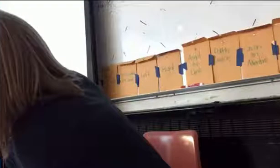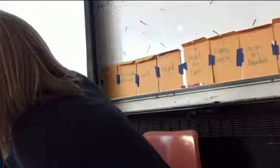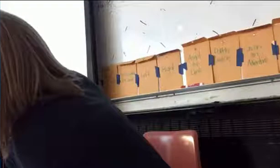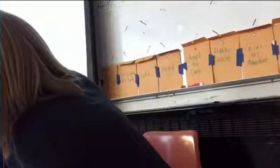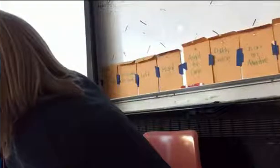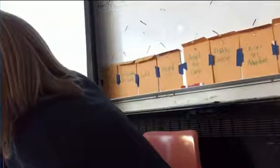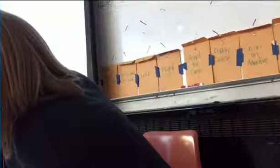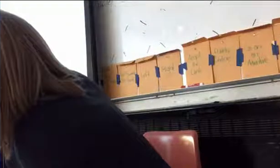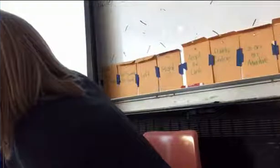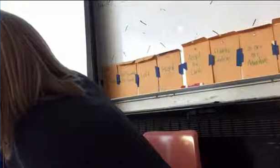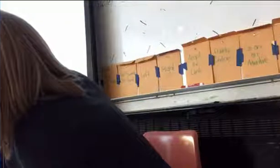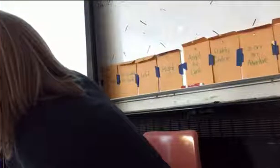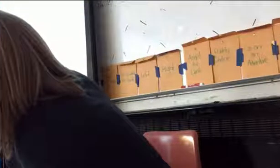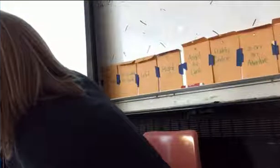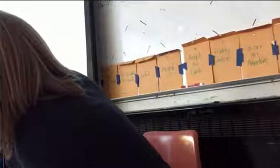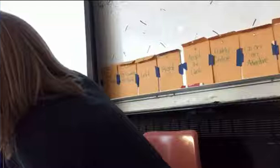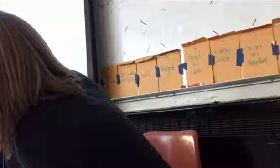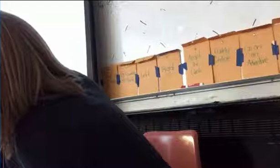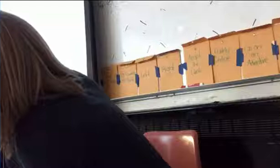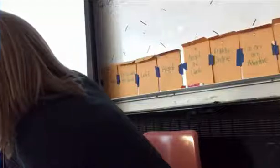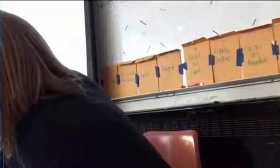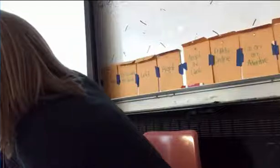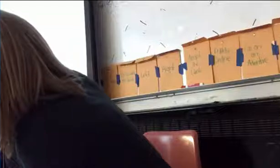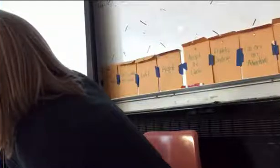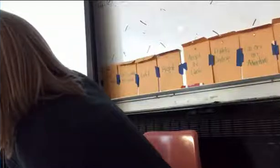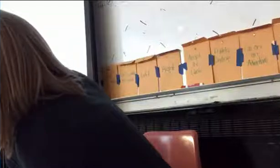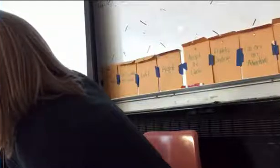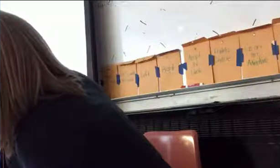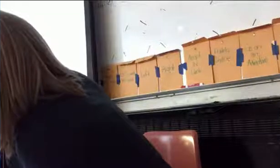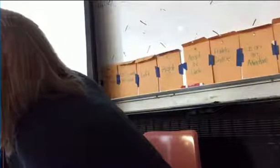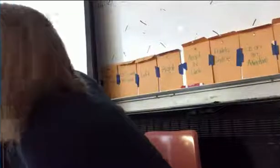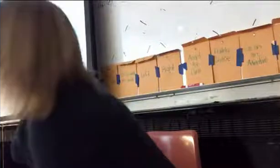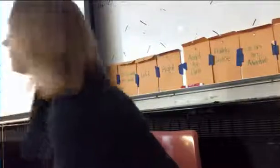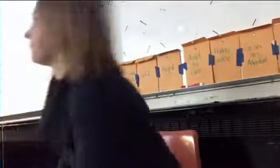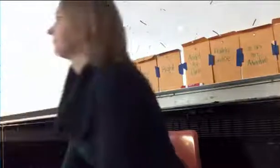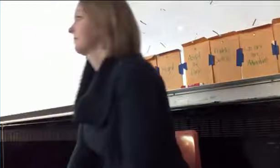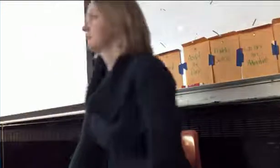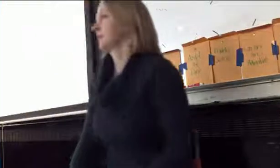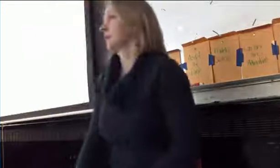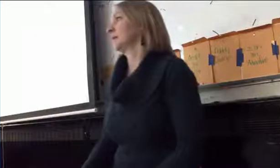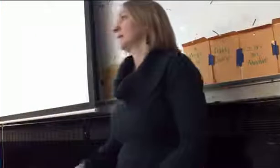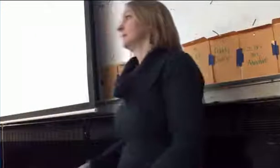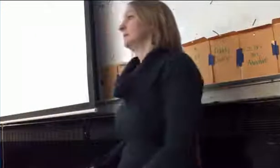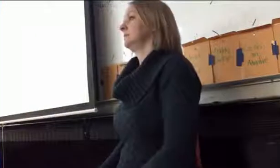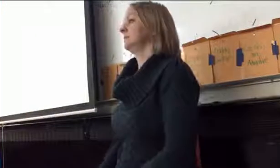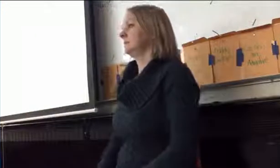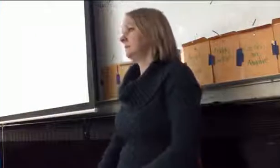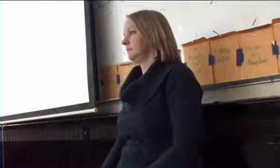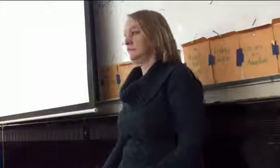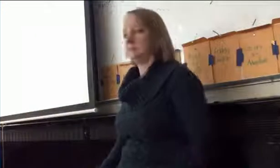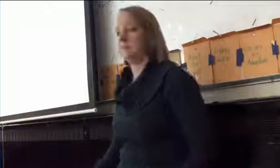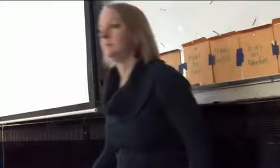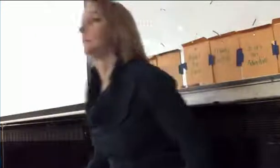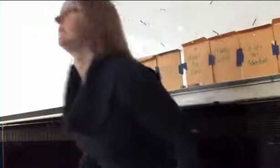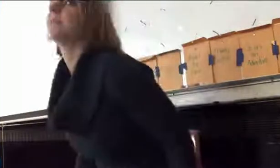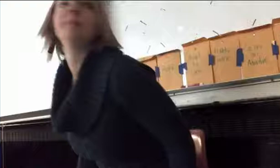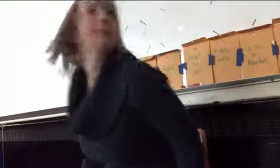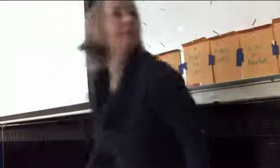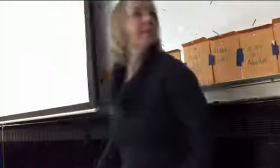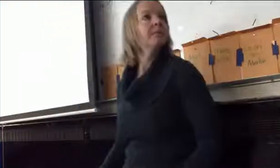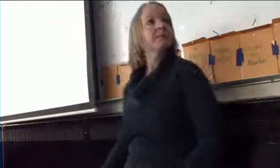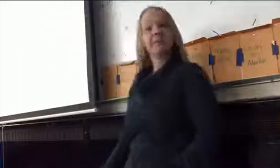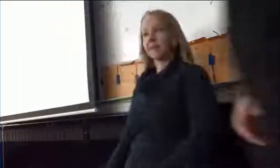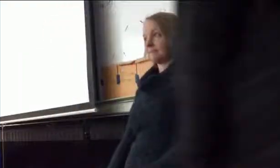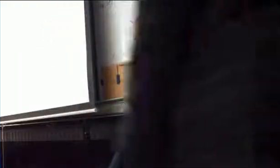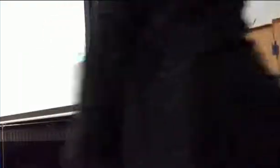This picture, by the way, is probably one of the top 25 most famous pictures in American history. Really? Yeah.